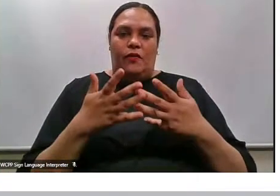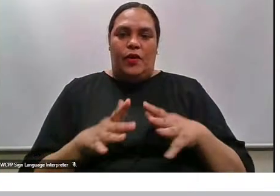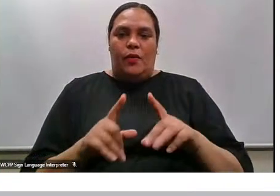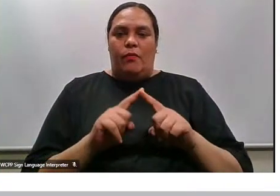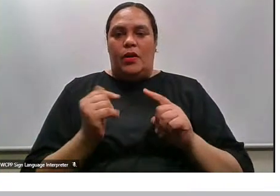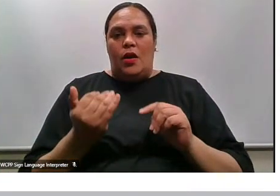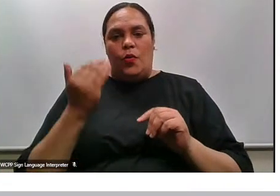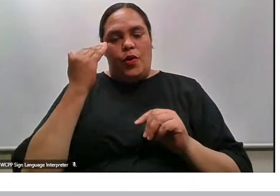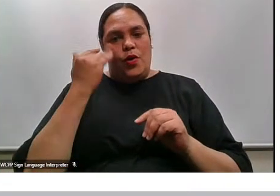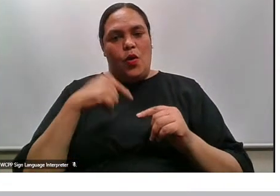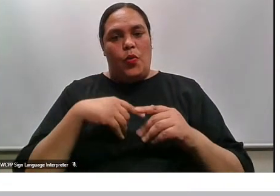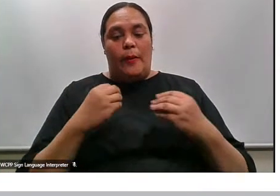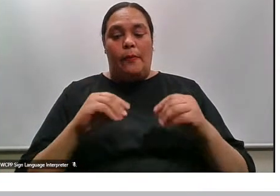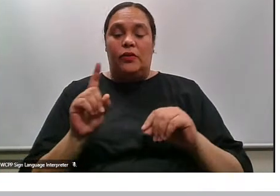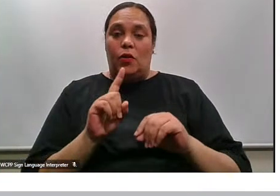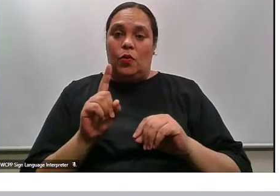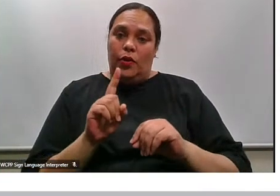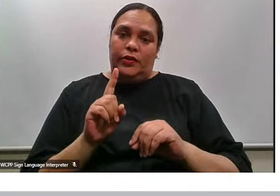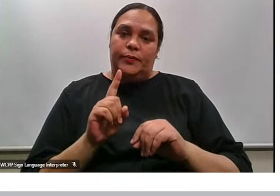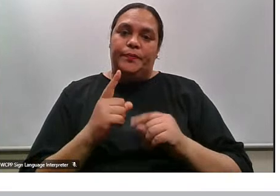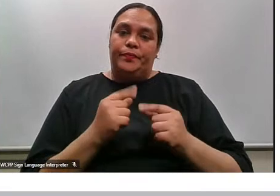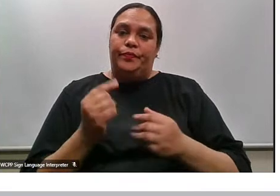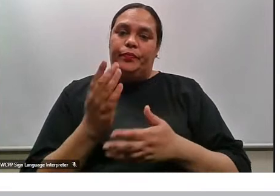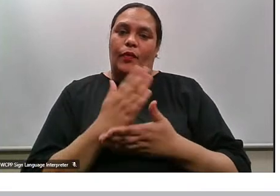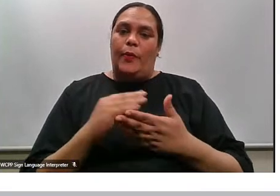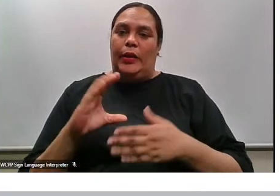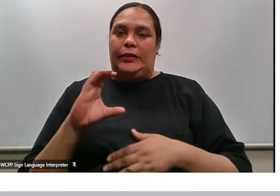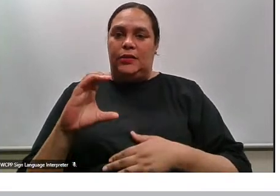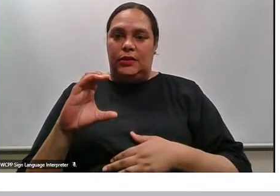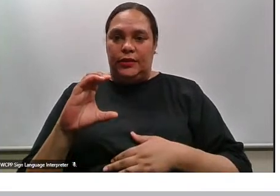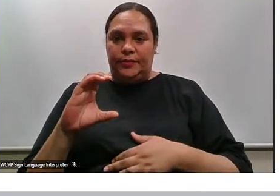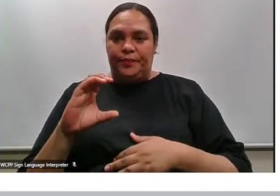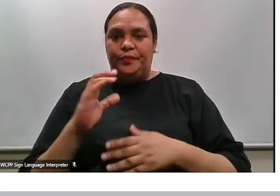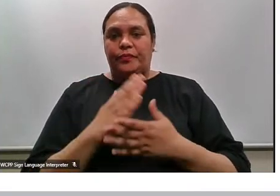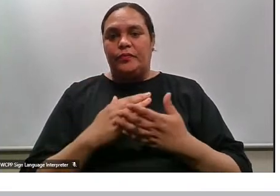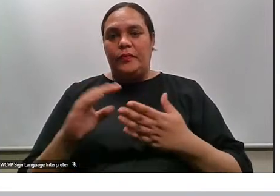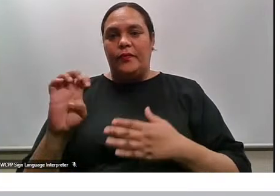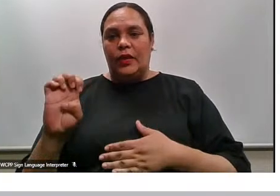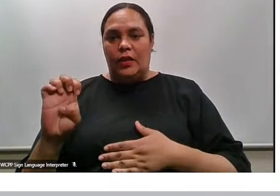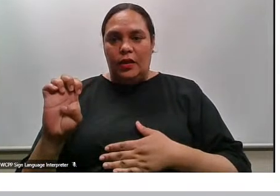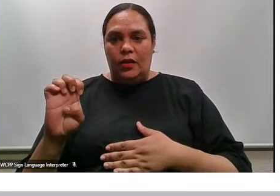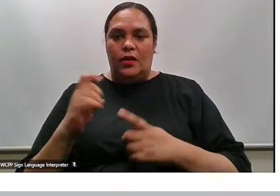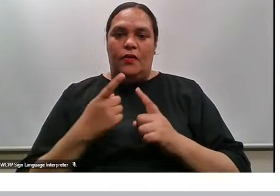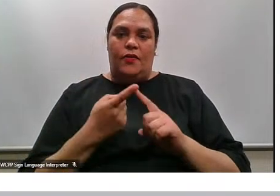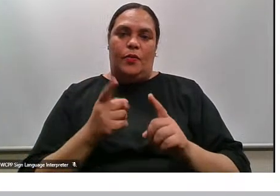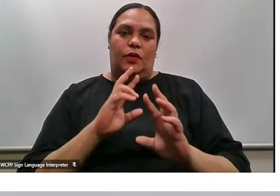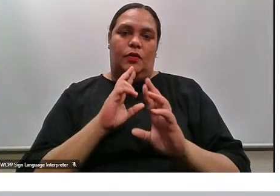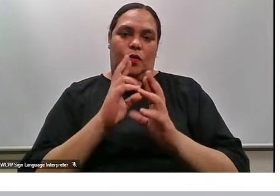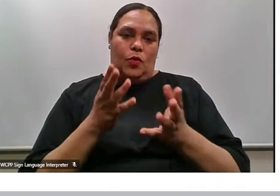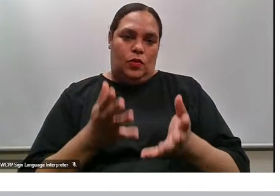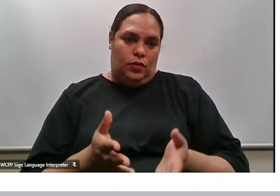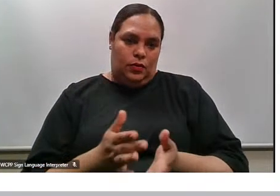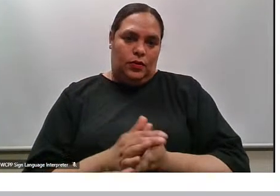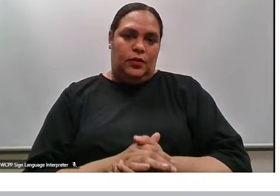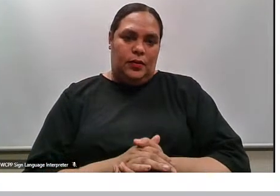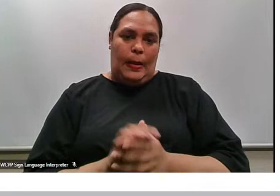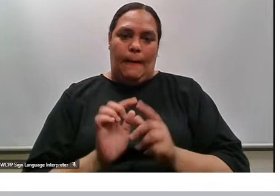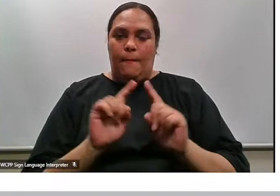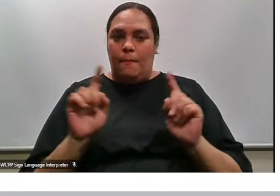know, we are dealing with part C and part E of the report.